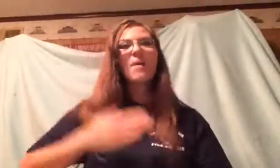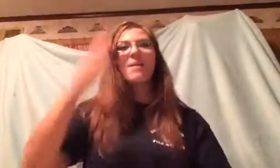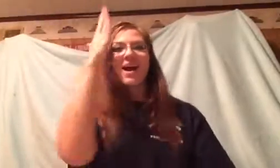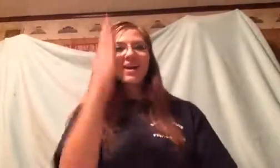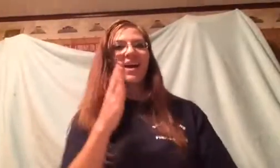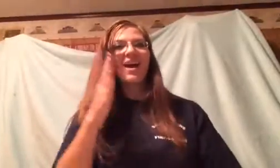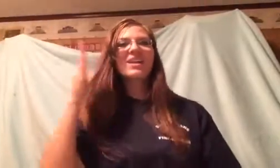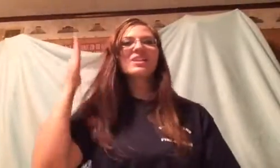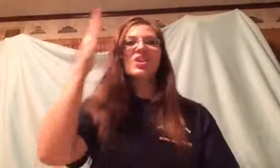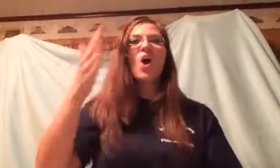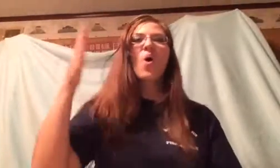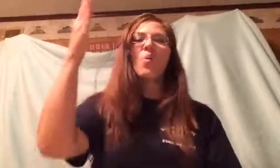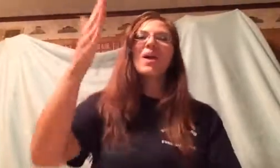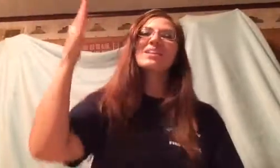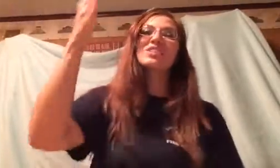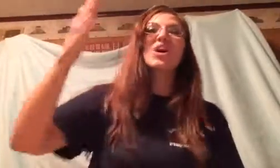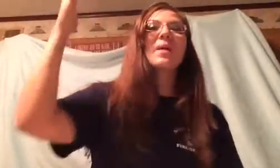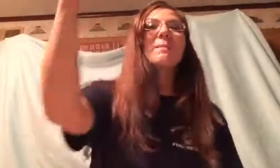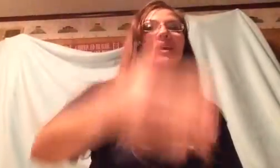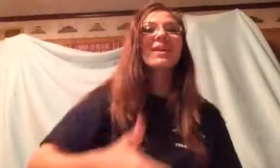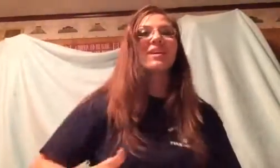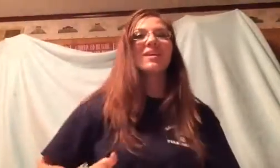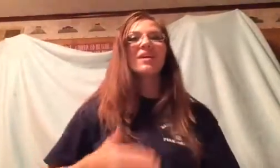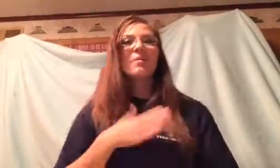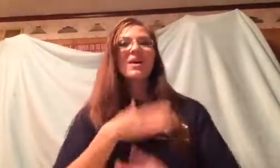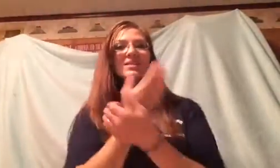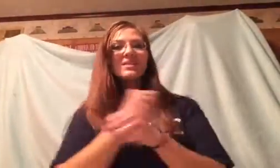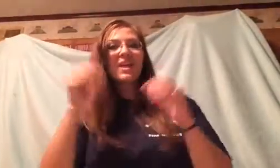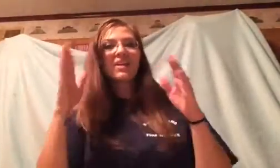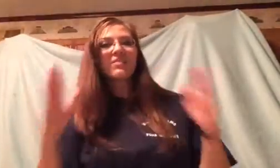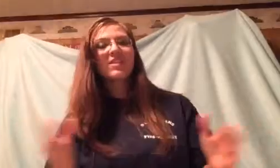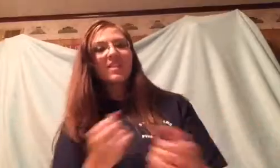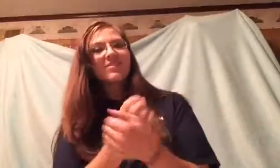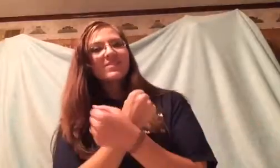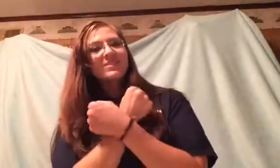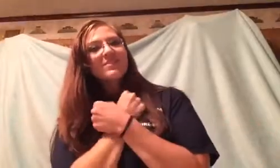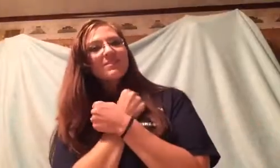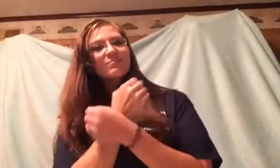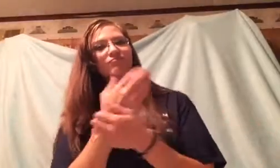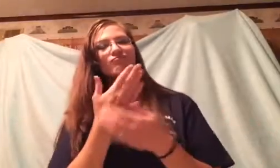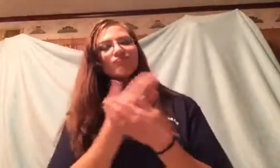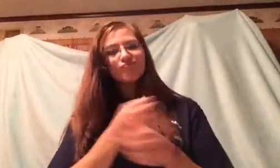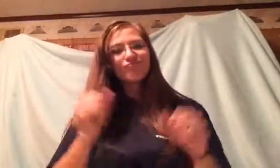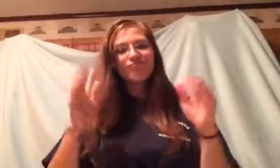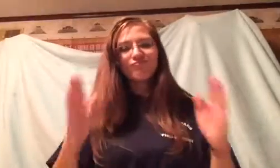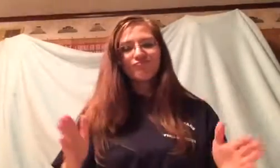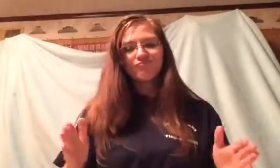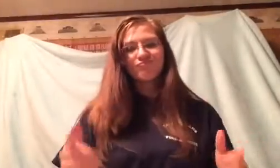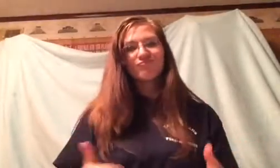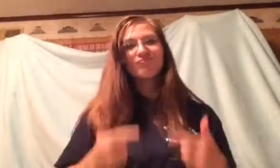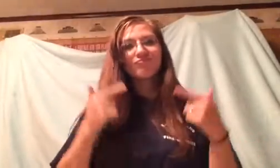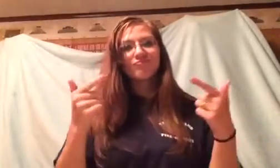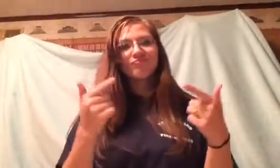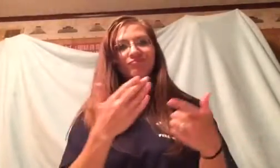My God He's always gonna be My Savior lives, my Savior lives My Savior lives,